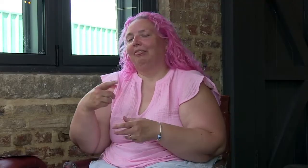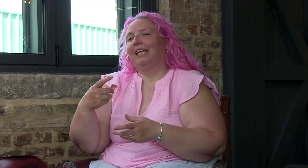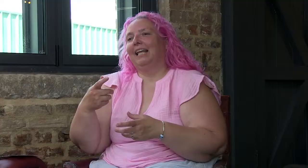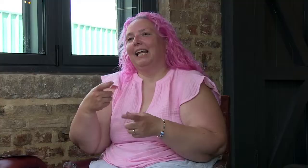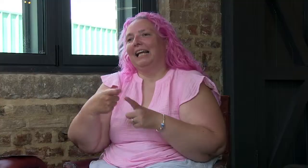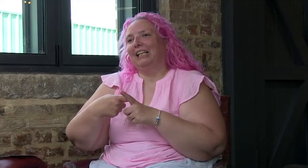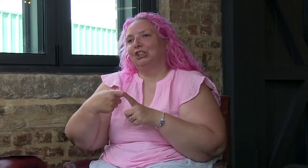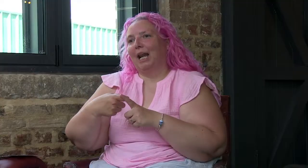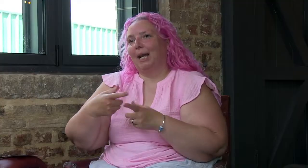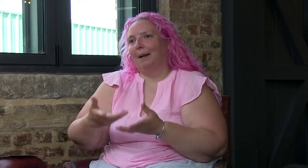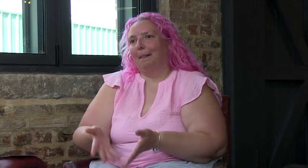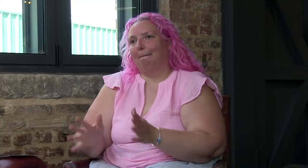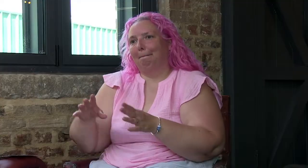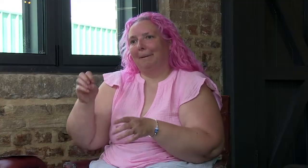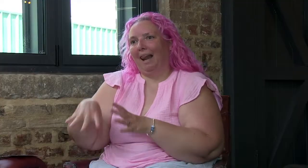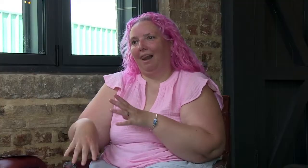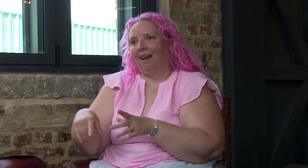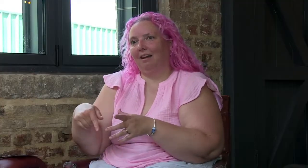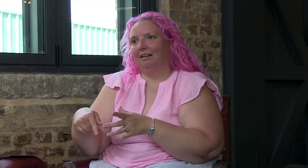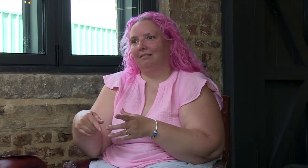So sometimes